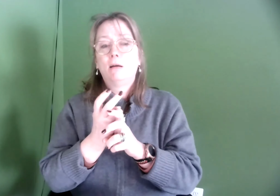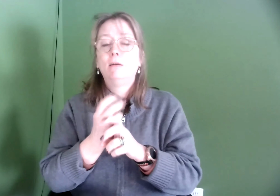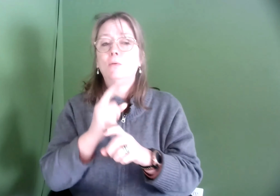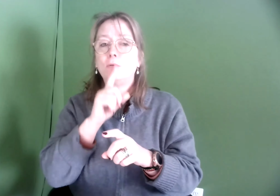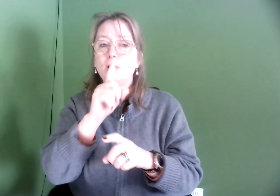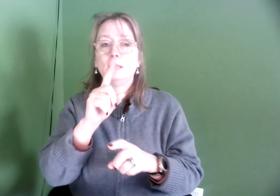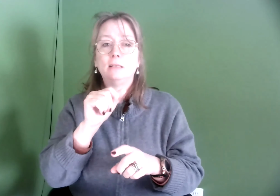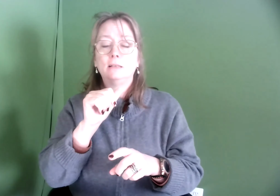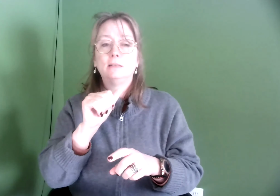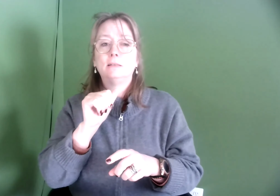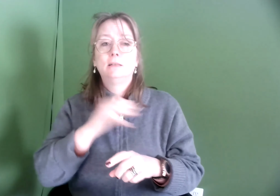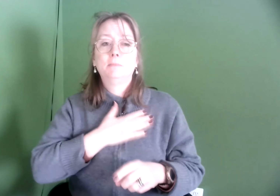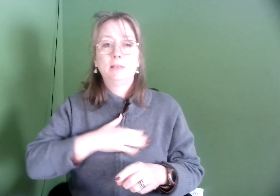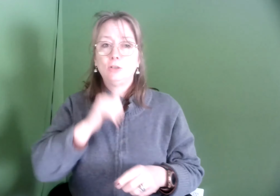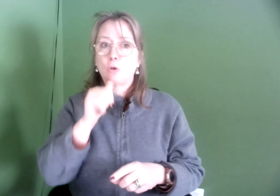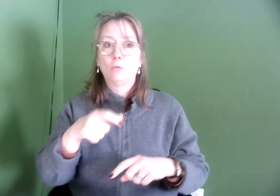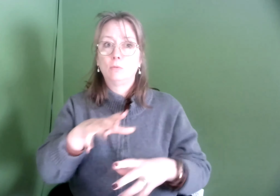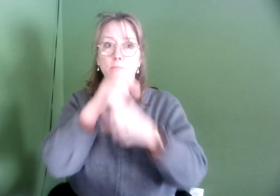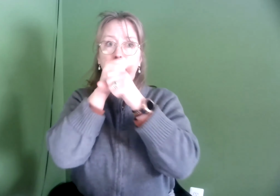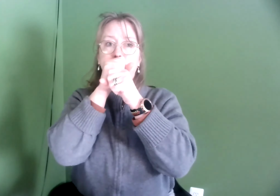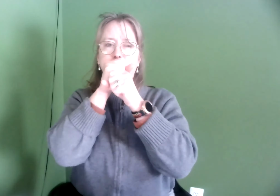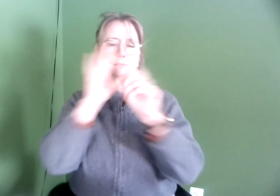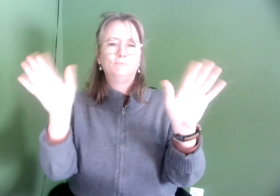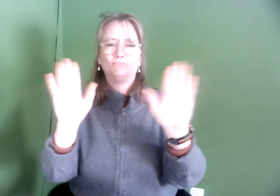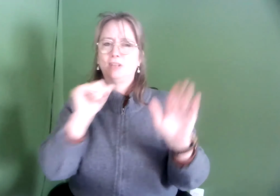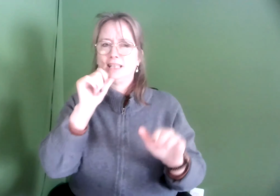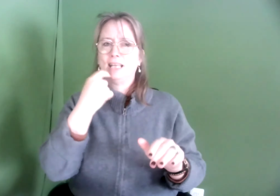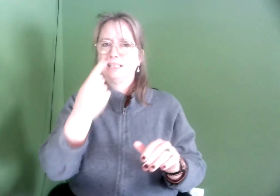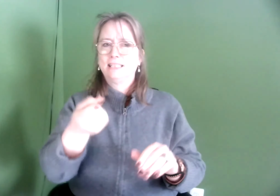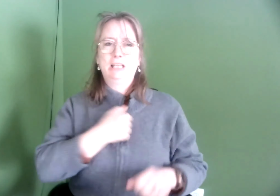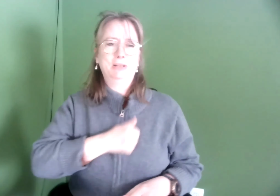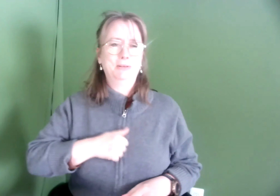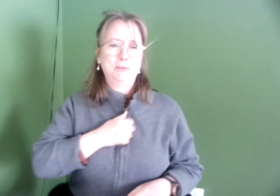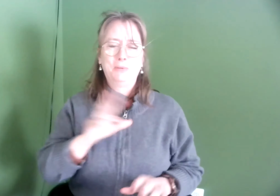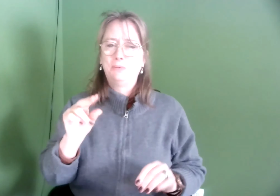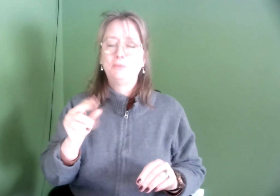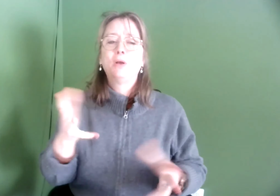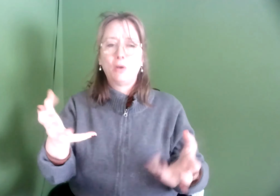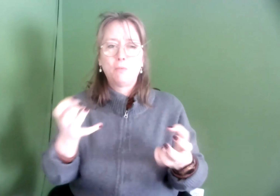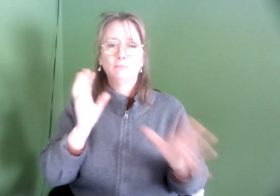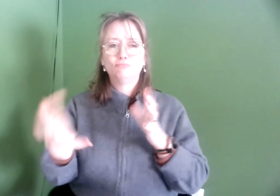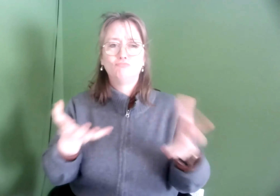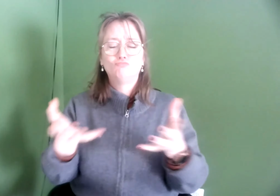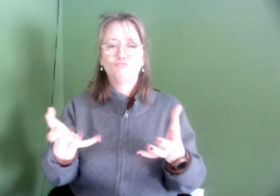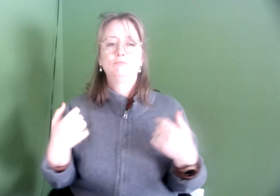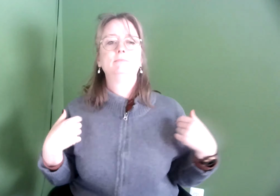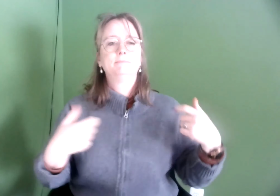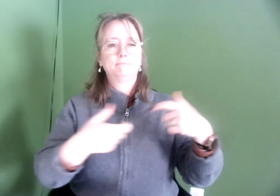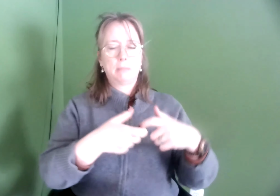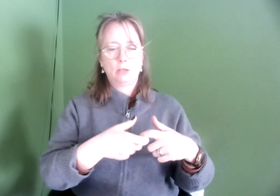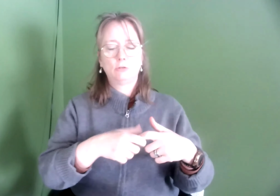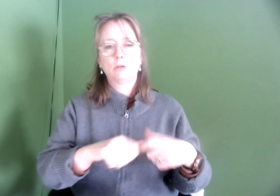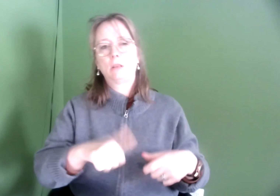don't stop participating and don't apologize. Y no deben de disculparse, sus comentarios son valiosos, o sea,